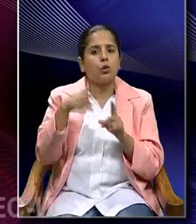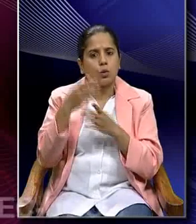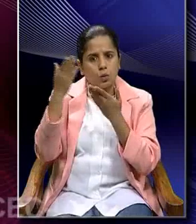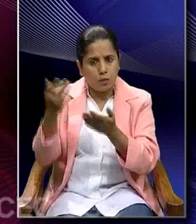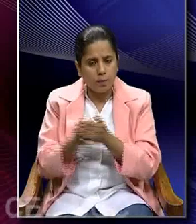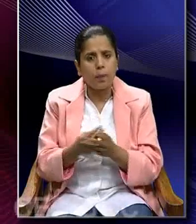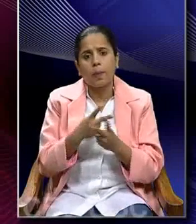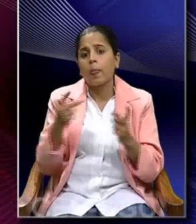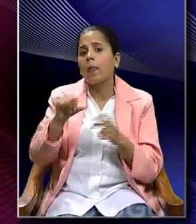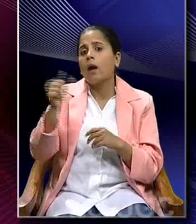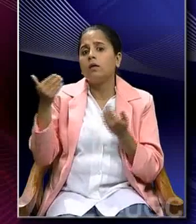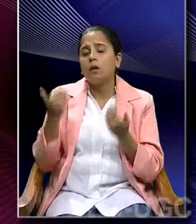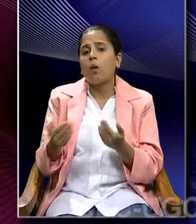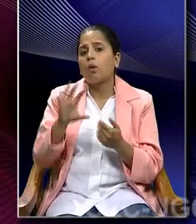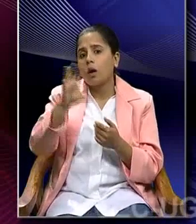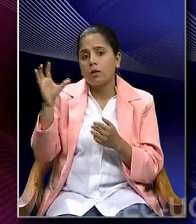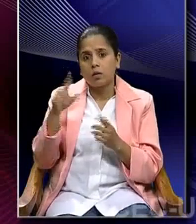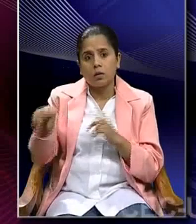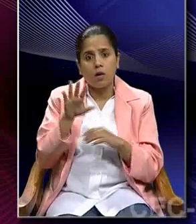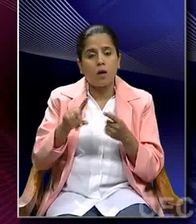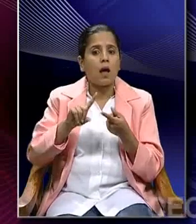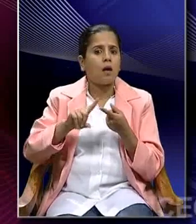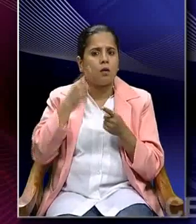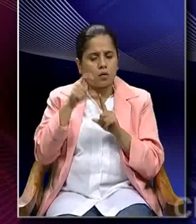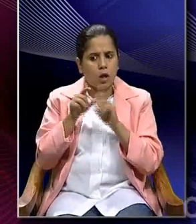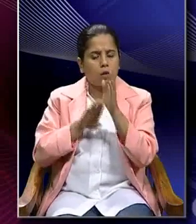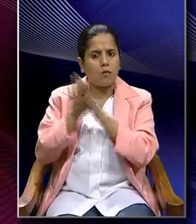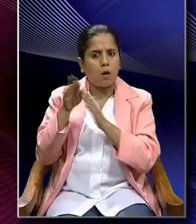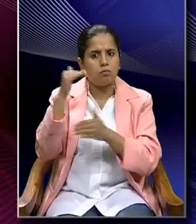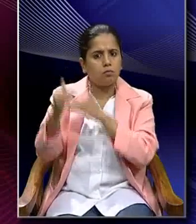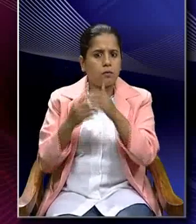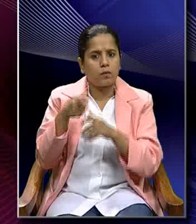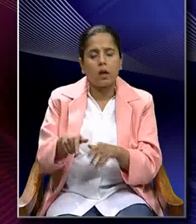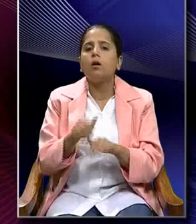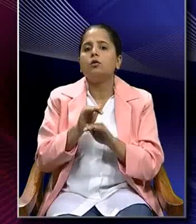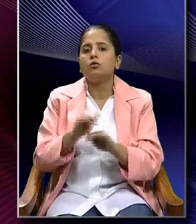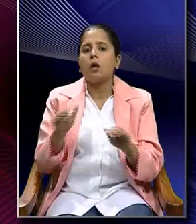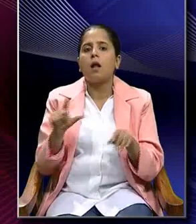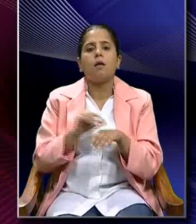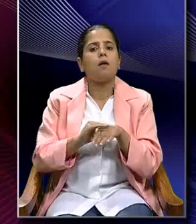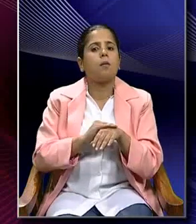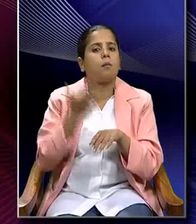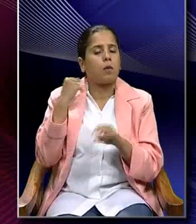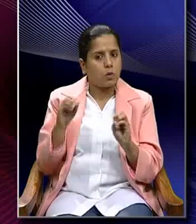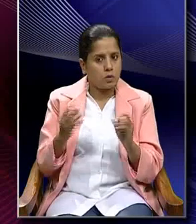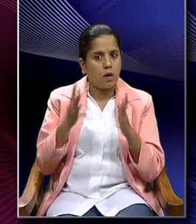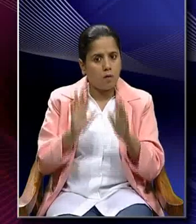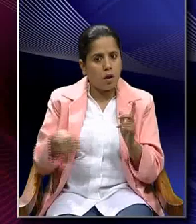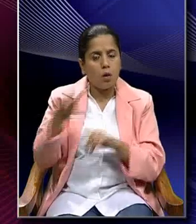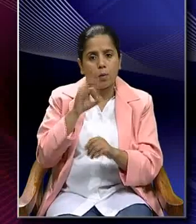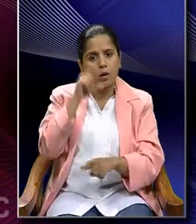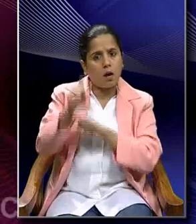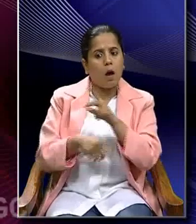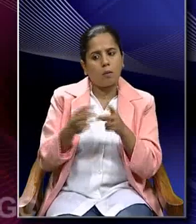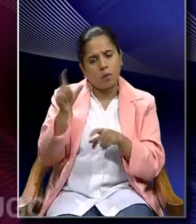other countries which we now see as epitome of development had child labor at the beginning of their